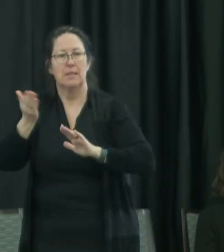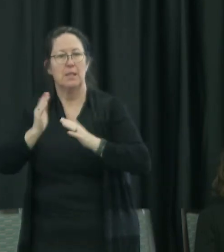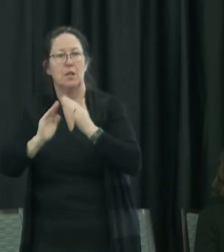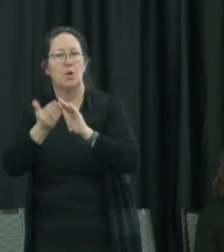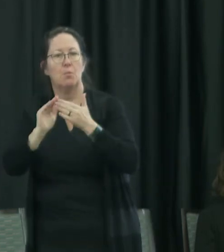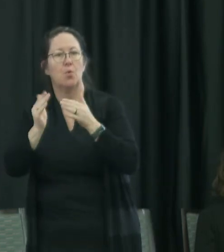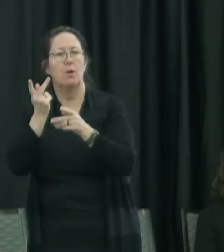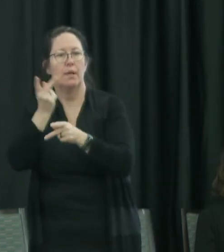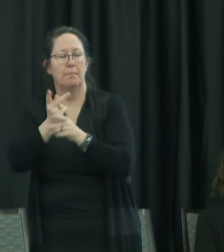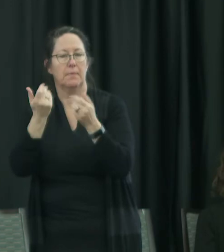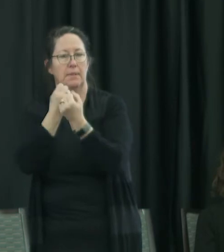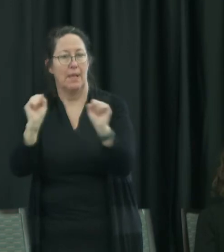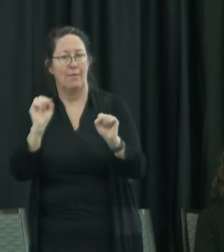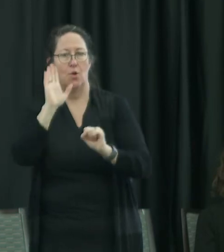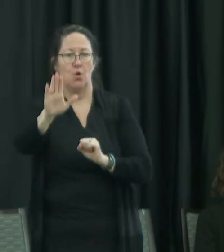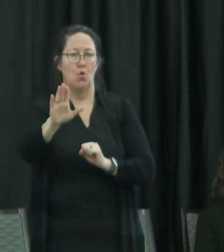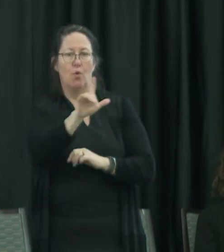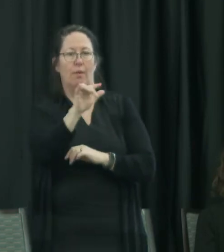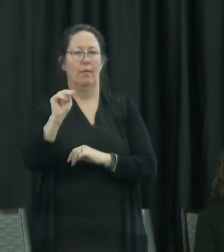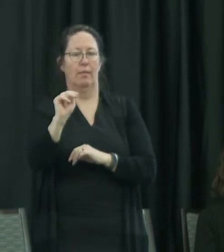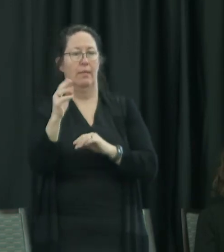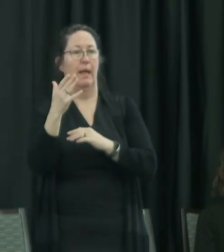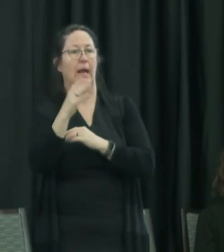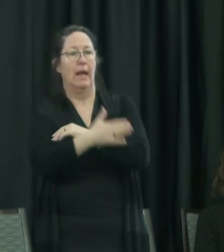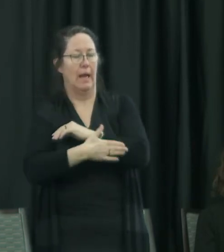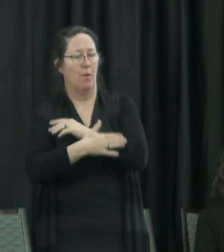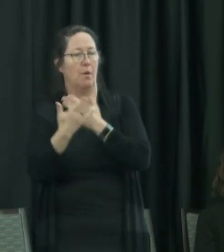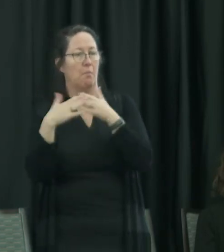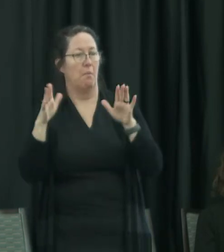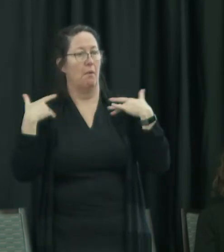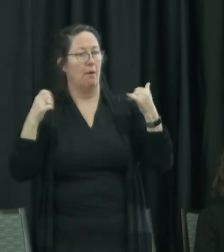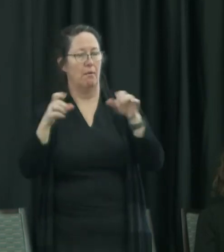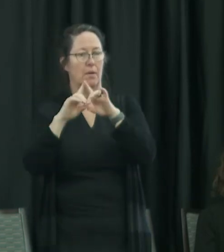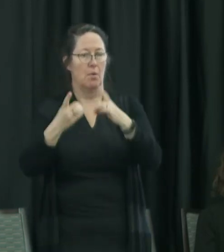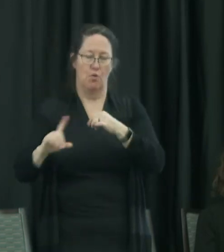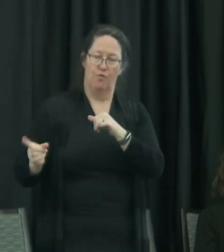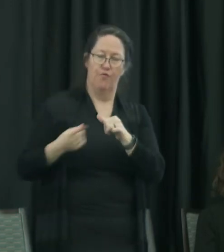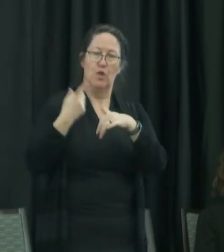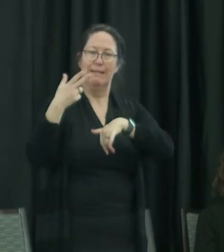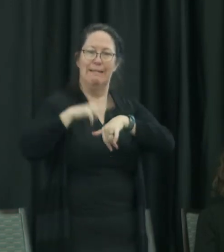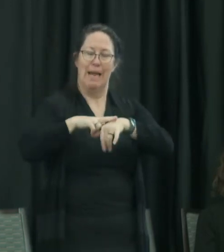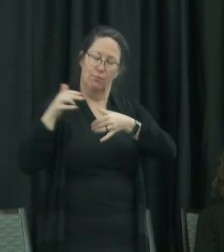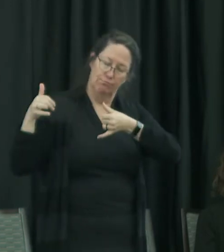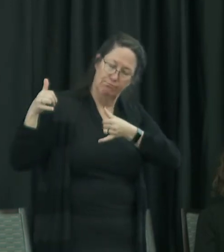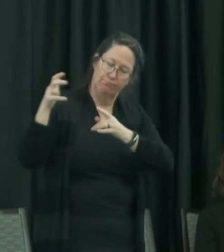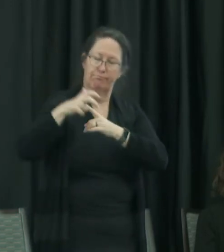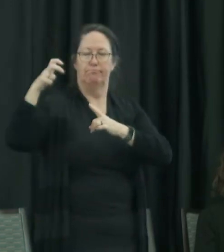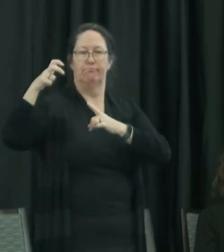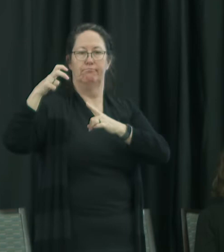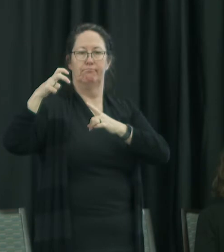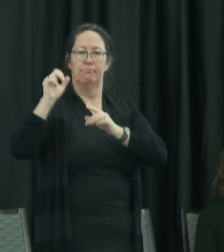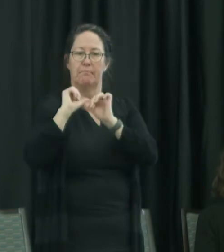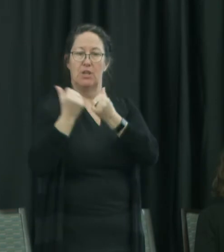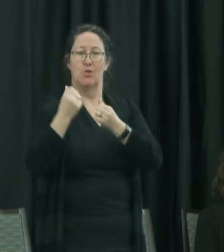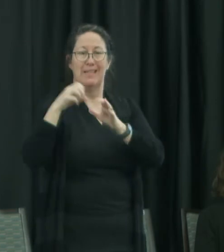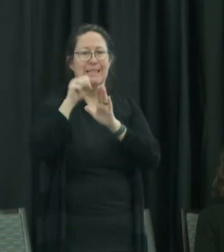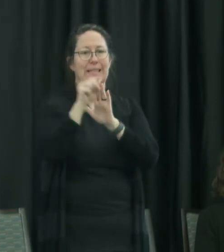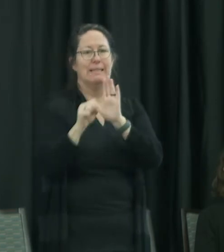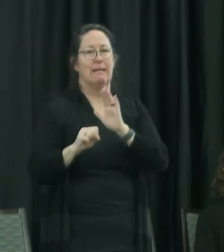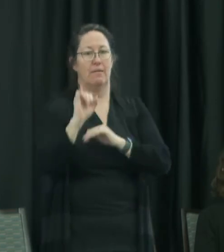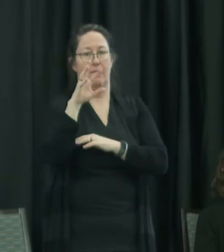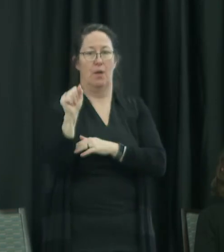safe. Your Lynn County Public Health Department was the first nationally accredited public health agency in the state of